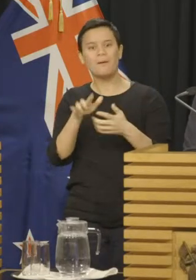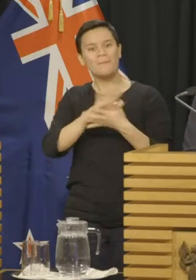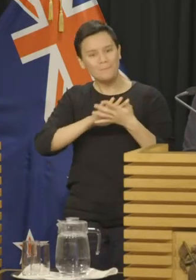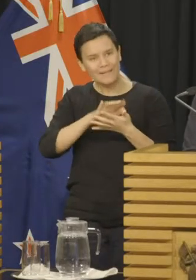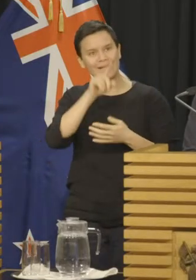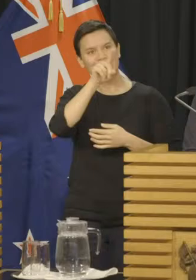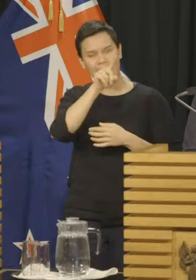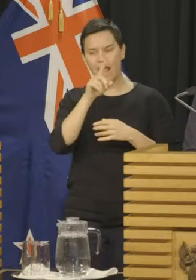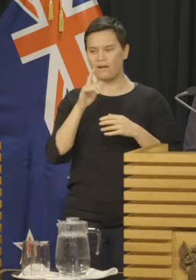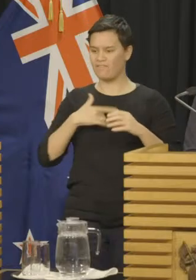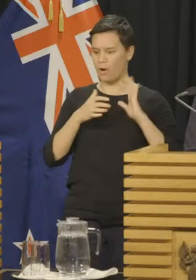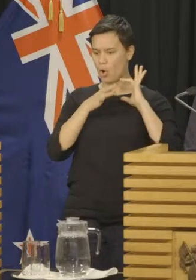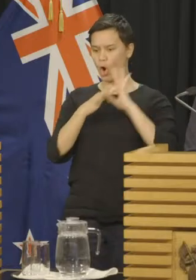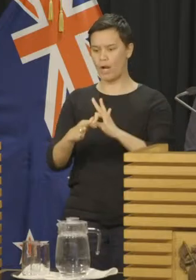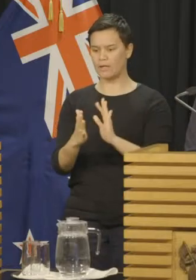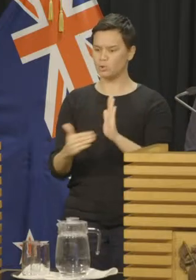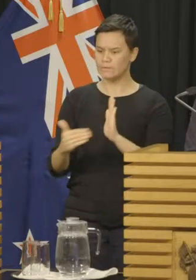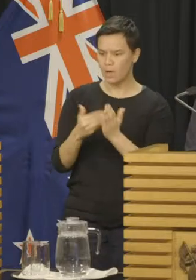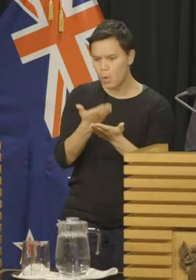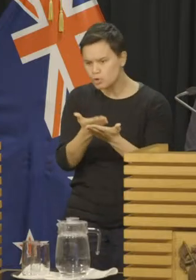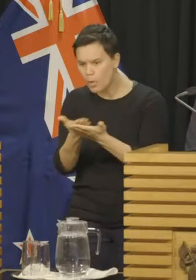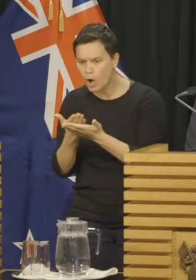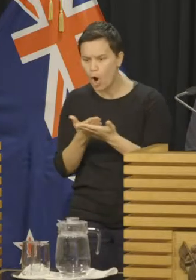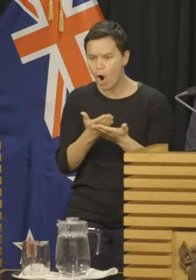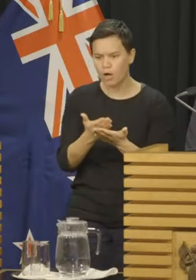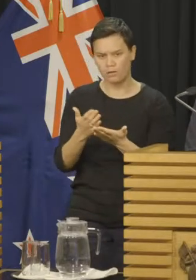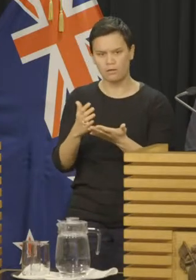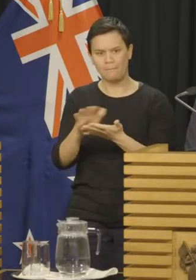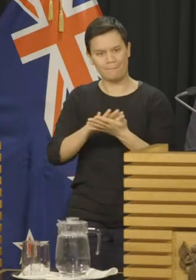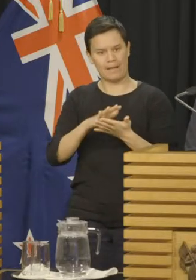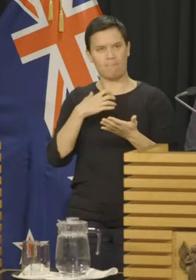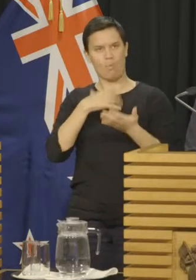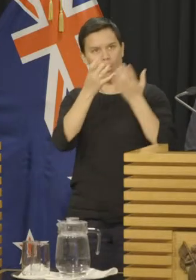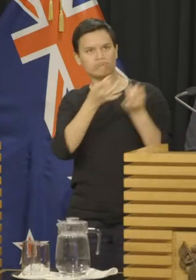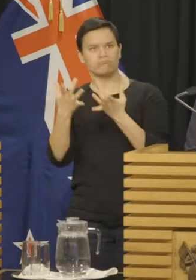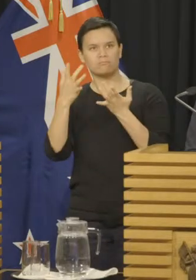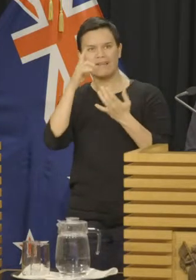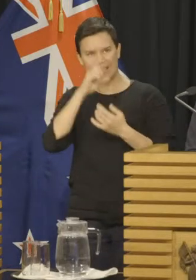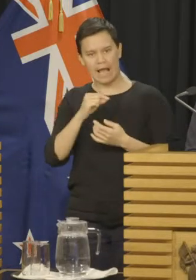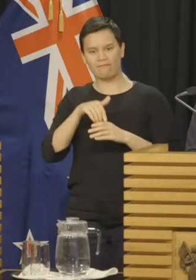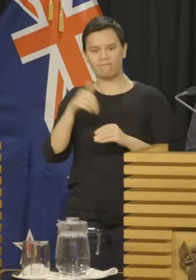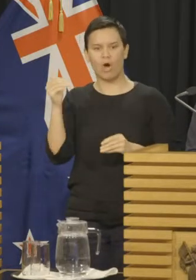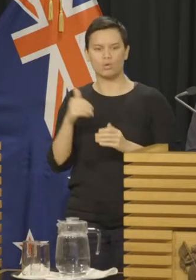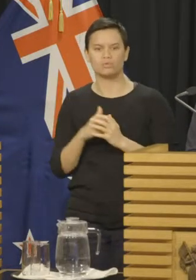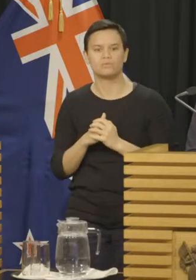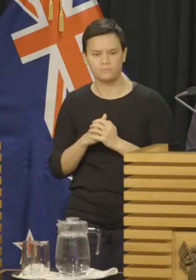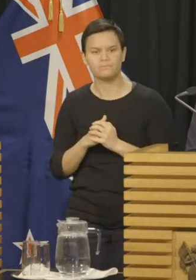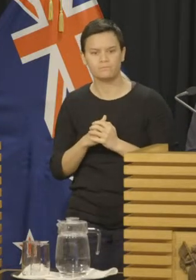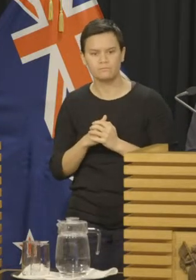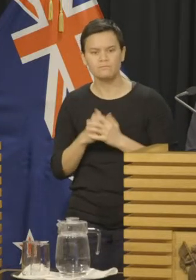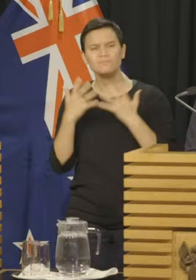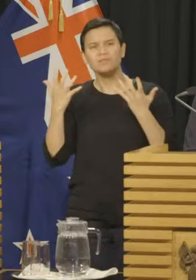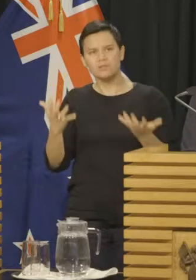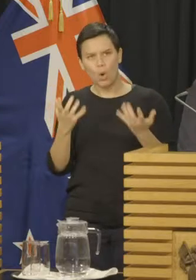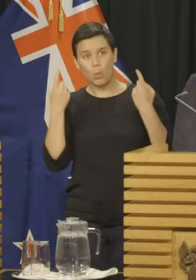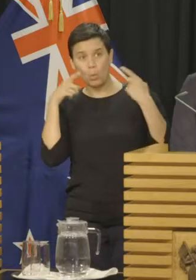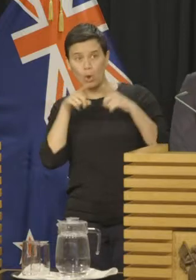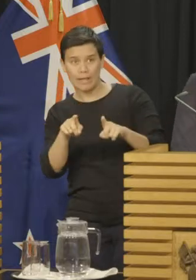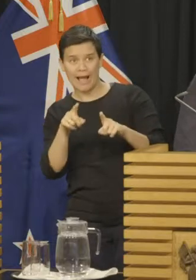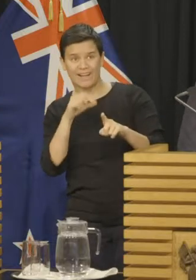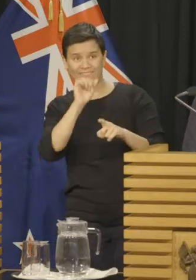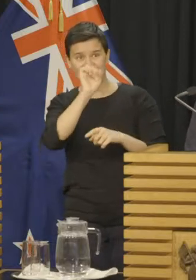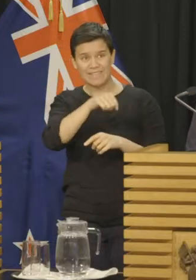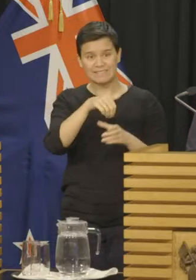ability to vote. If there was a fix to it, though, would you be interested in it? I don't think it would be particularly easy. You would have to determine and